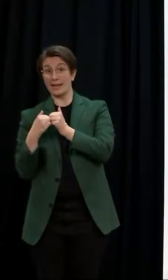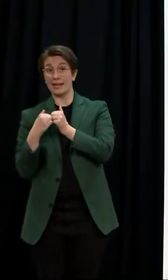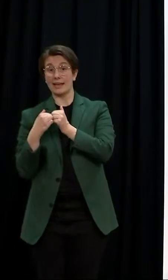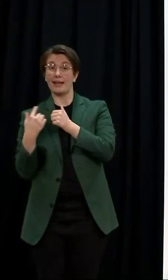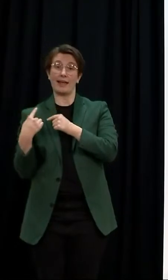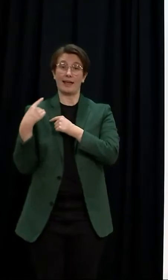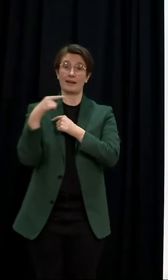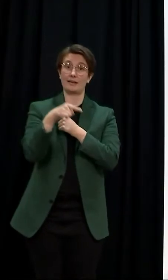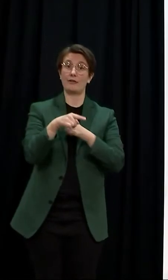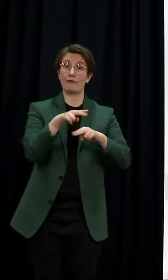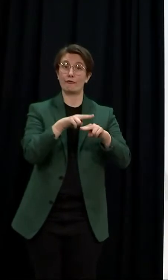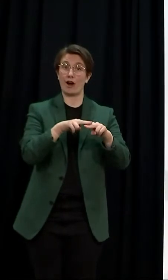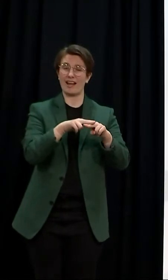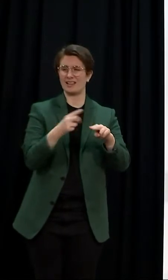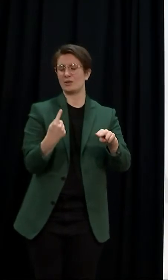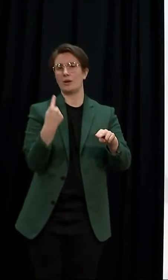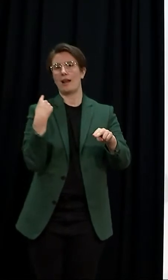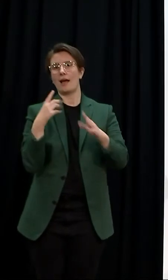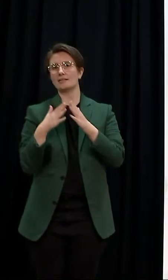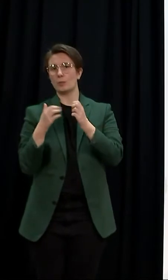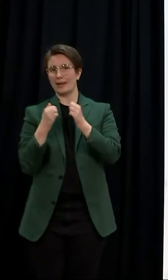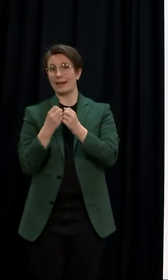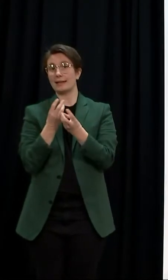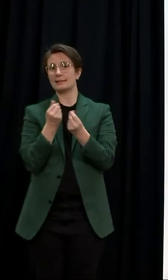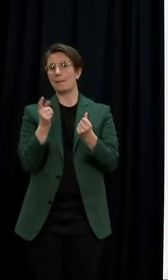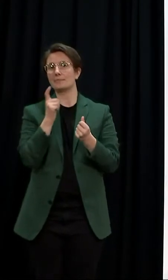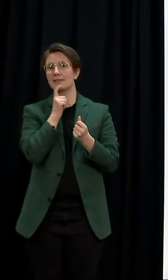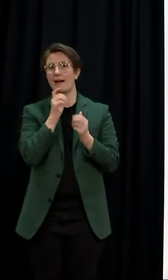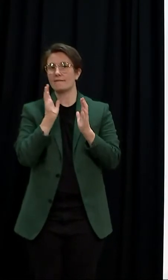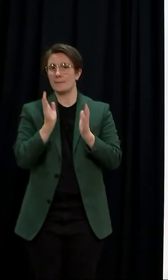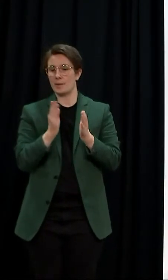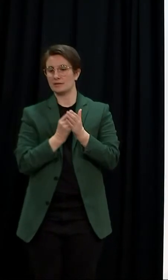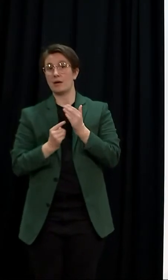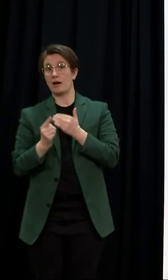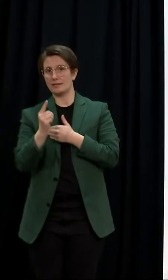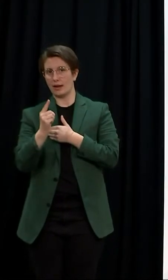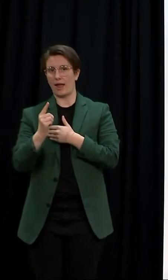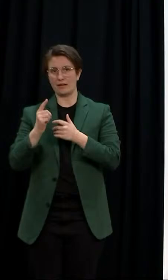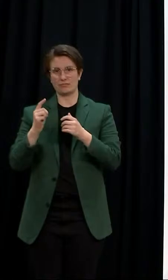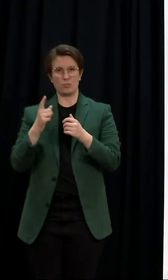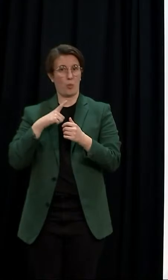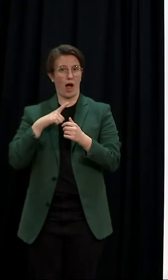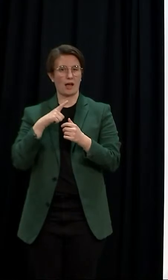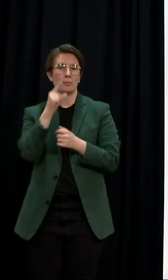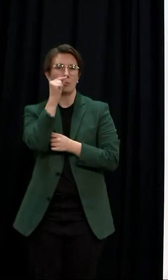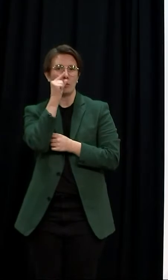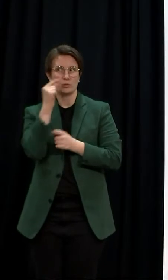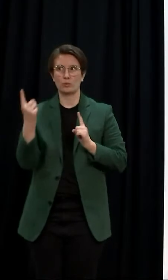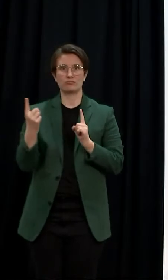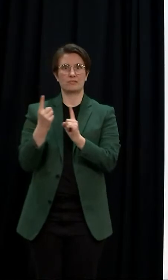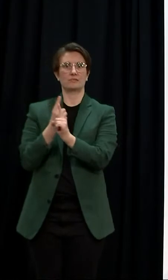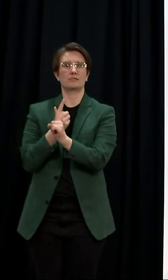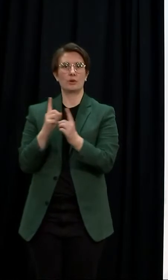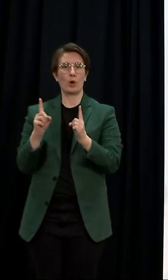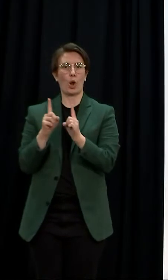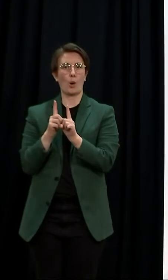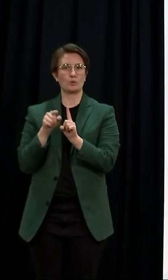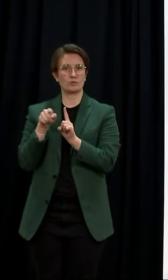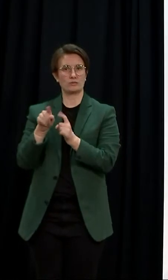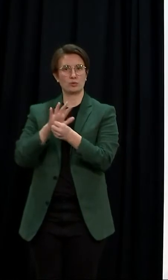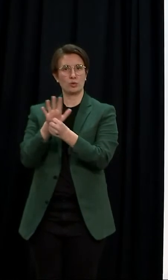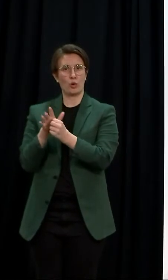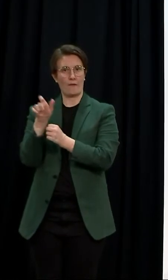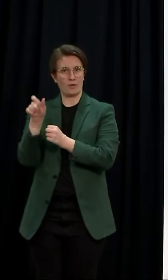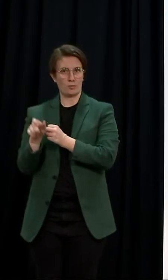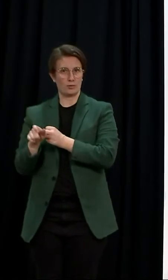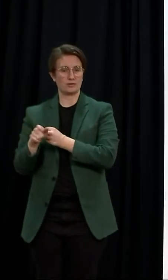no staff required to be isolated, just some of the patients who were in that area. And just on our call this morning,